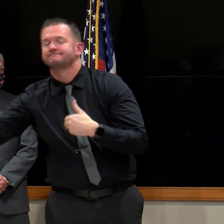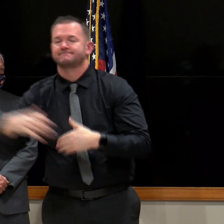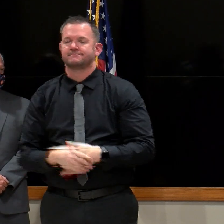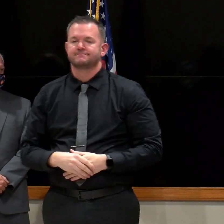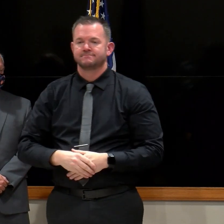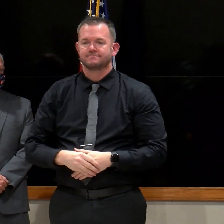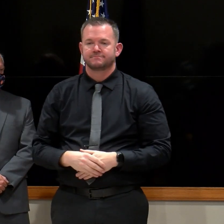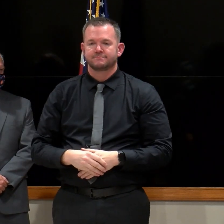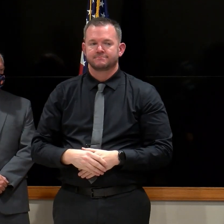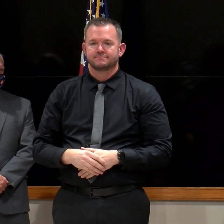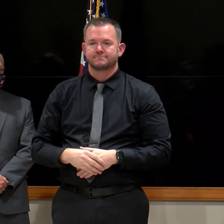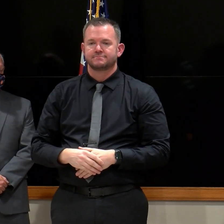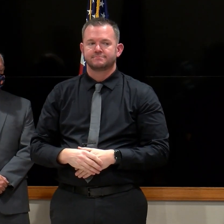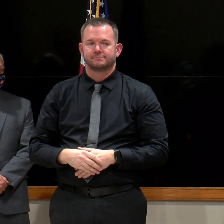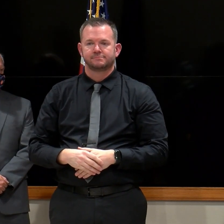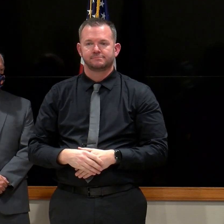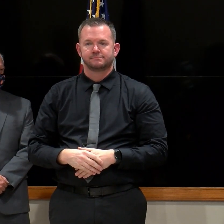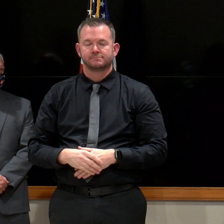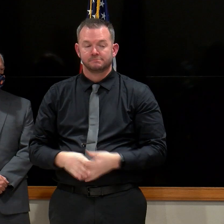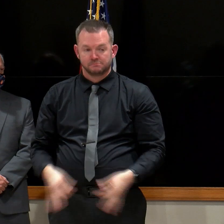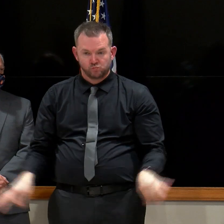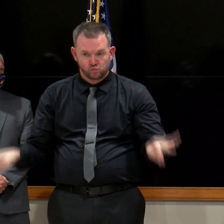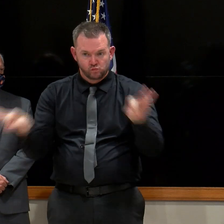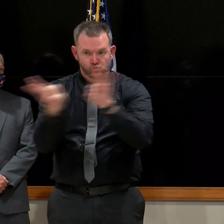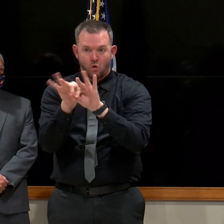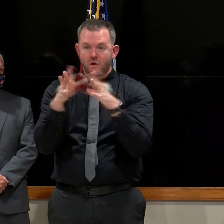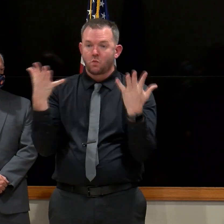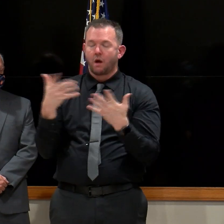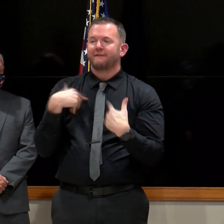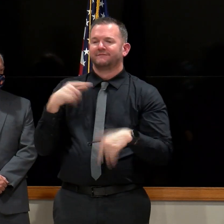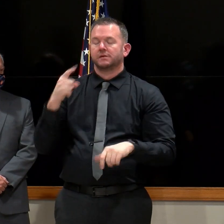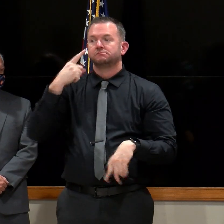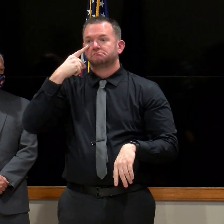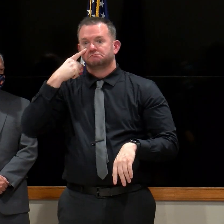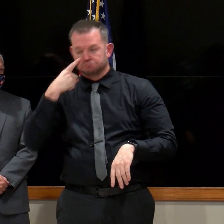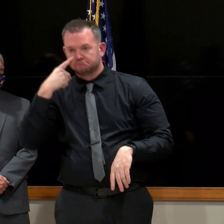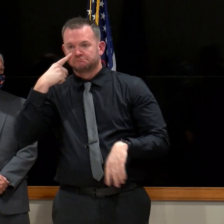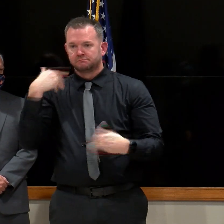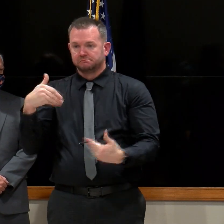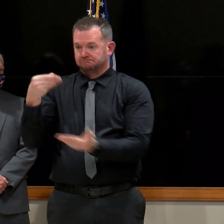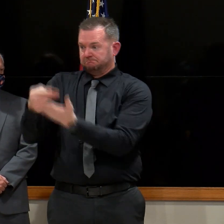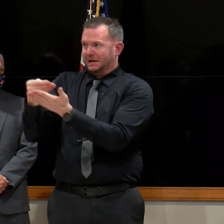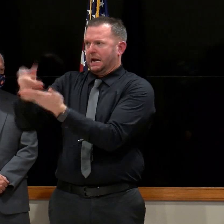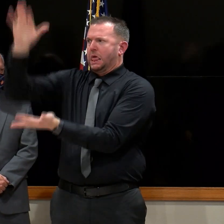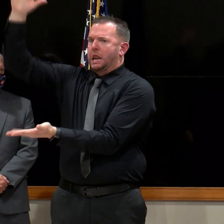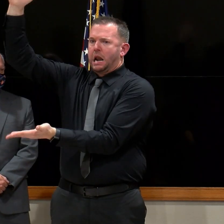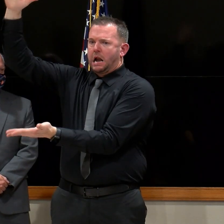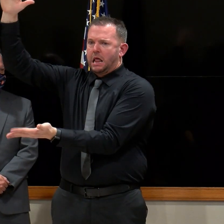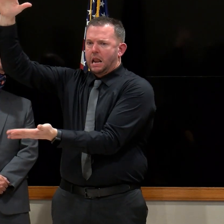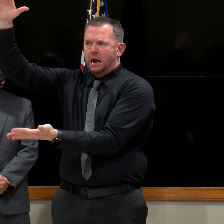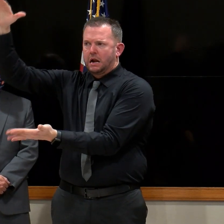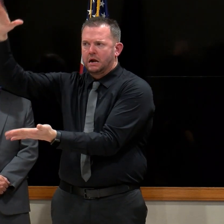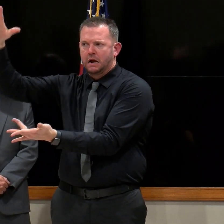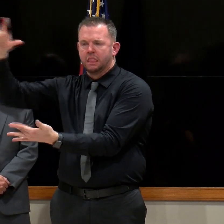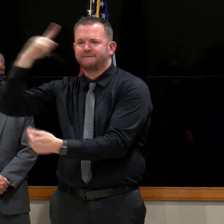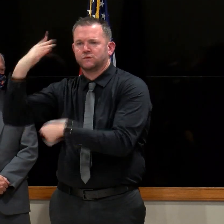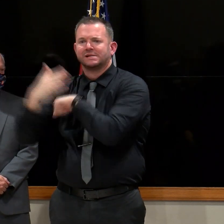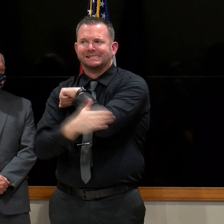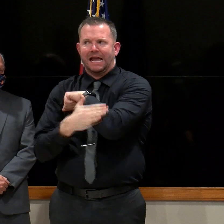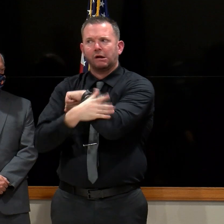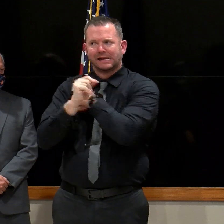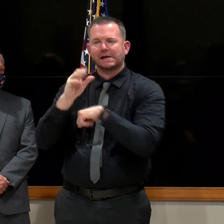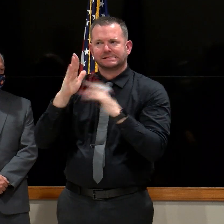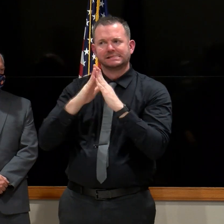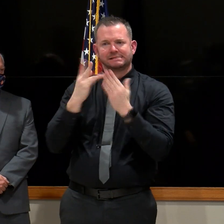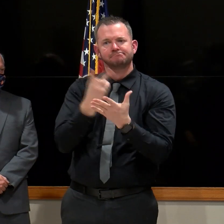revenue decline for both the county and the city, mostly, and that will be for all